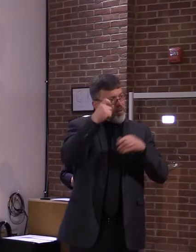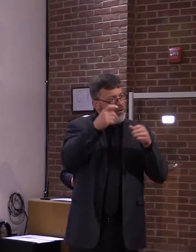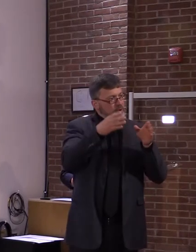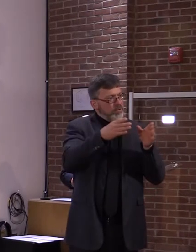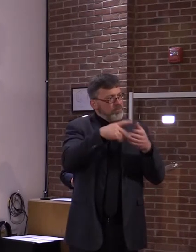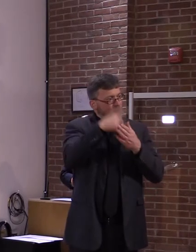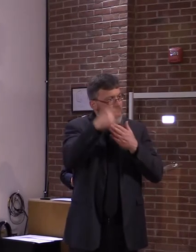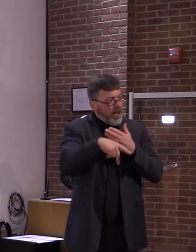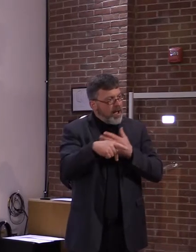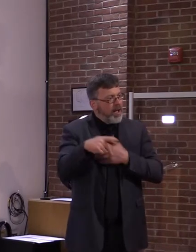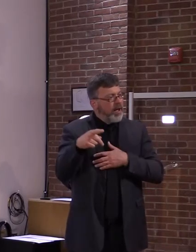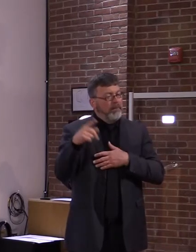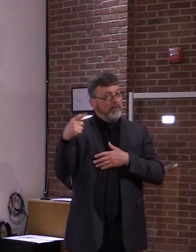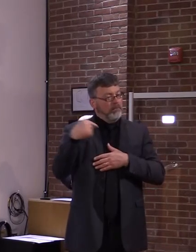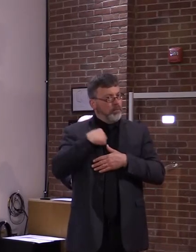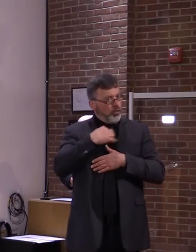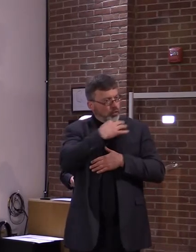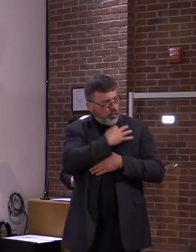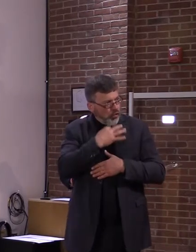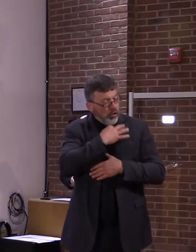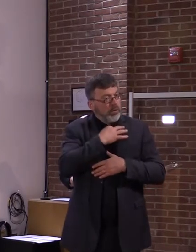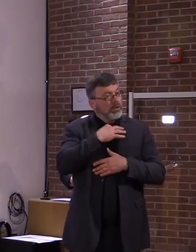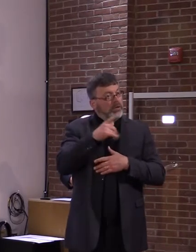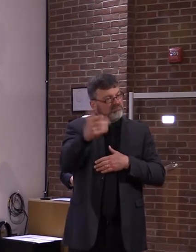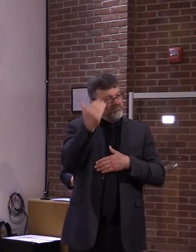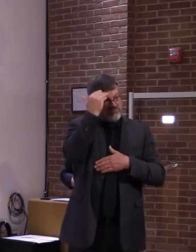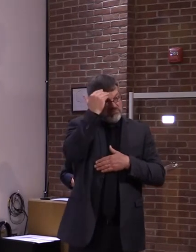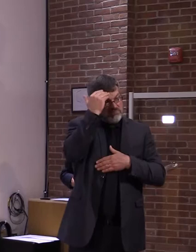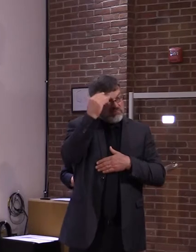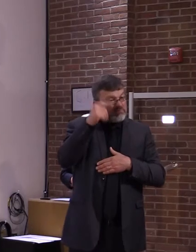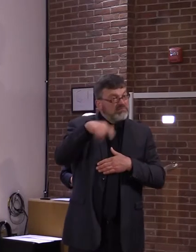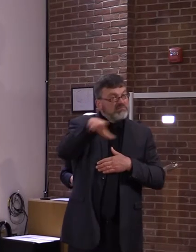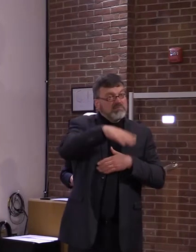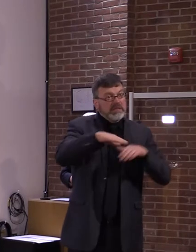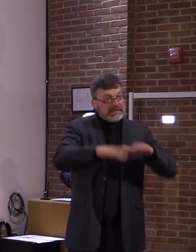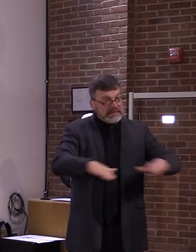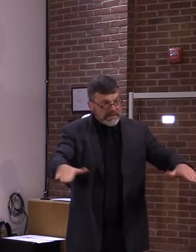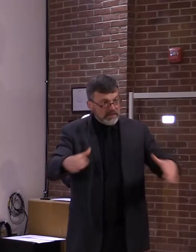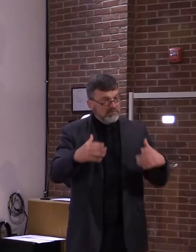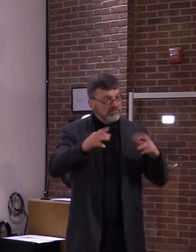these? I know they can go on the website at this point.